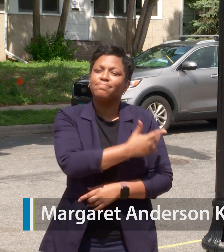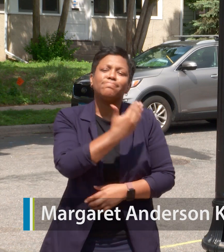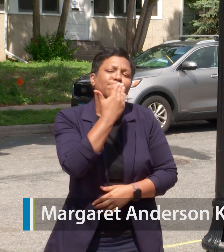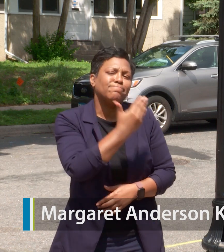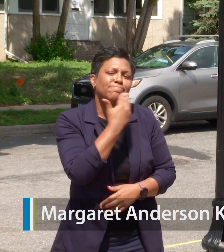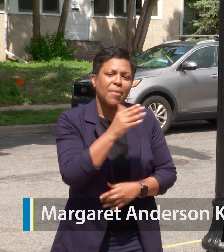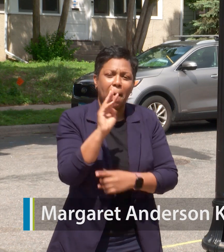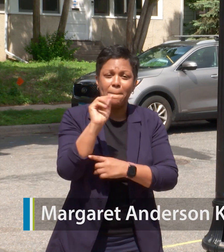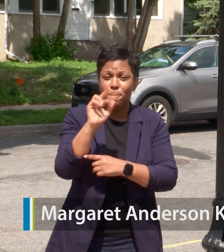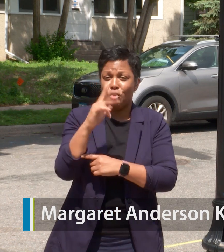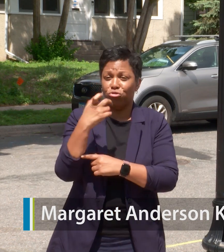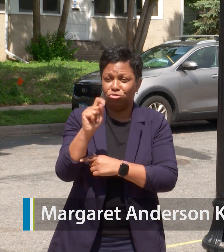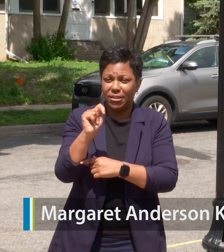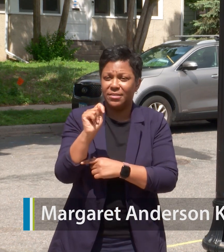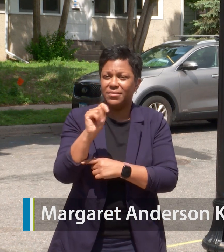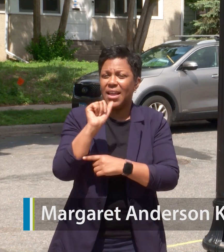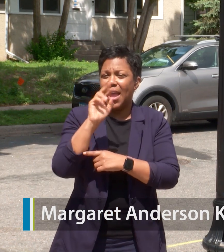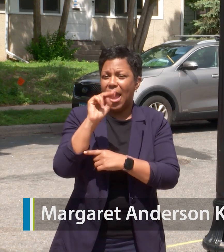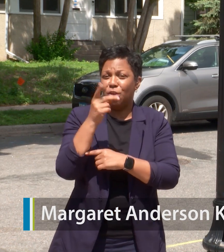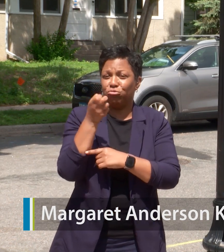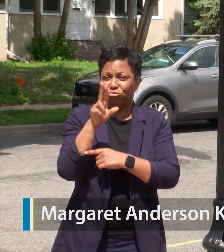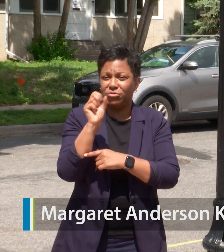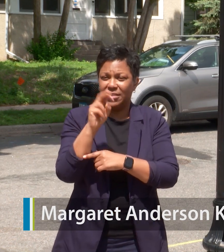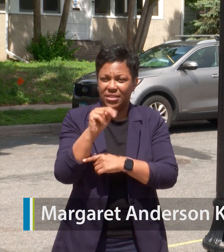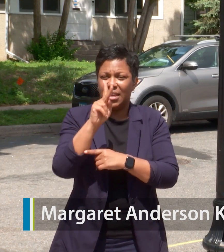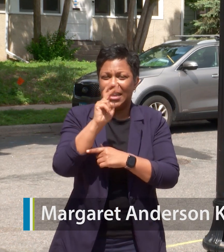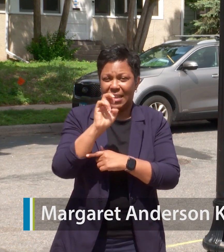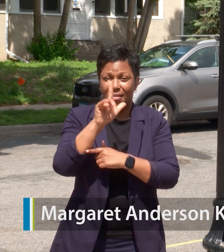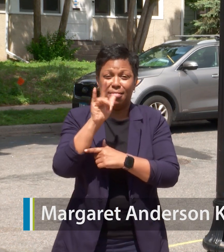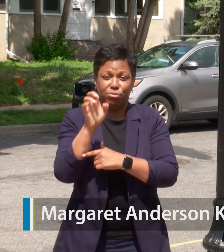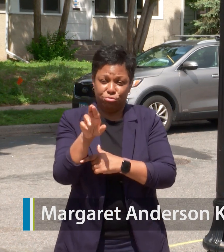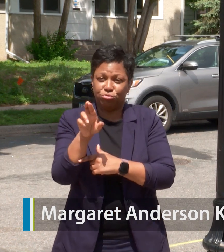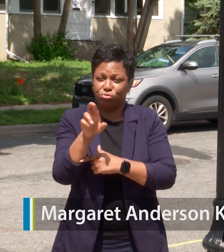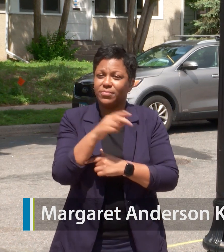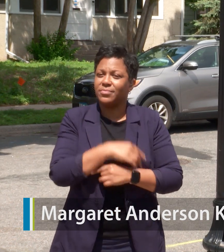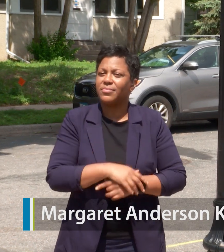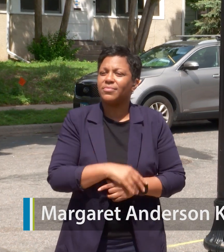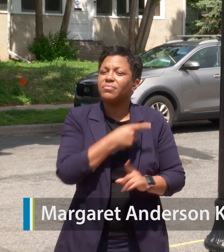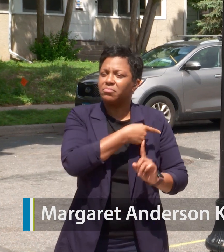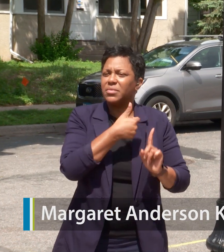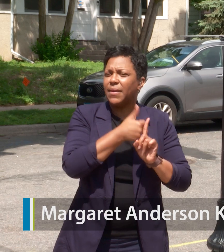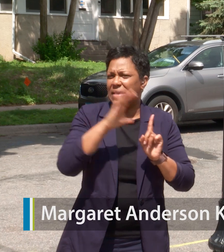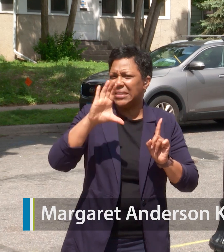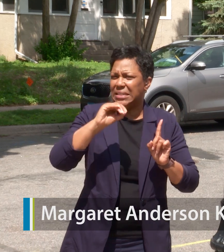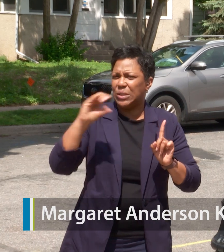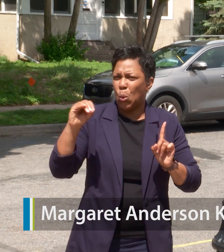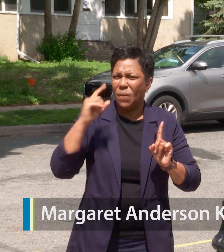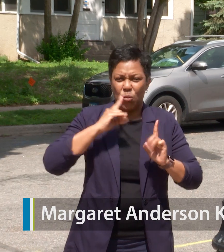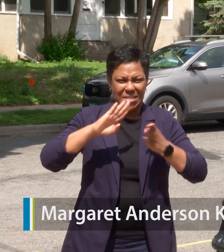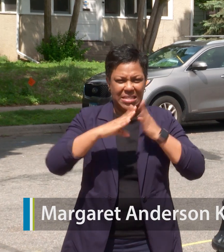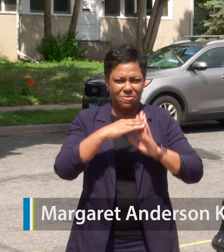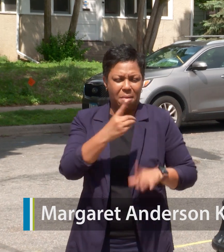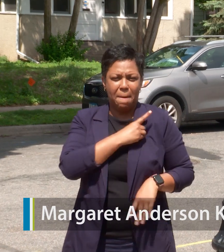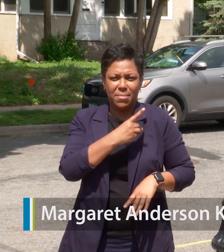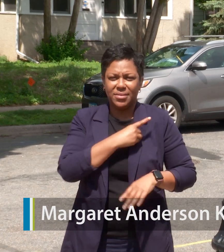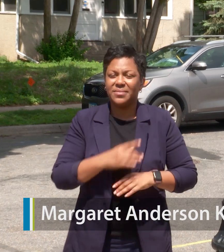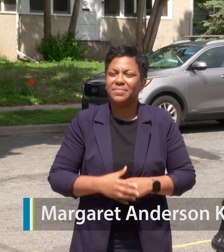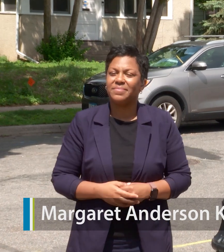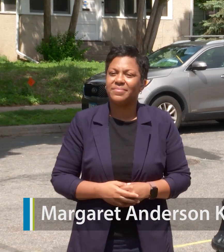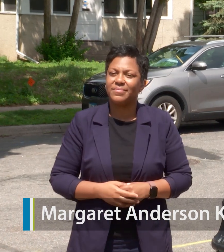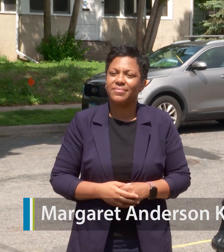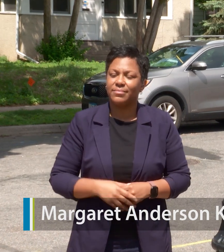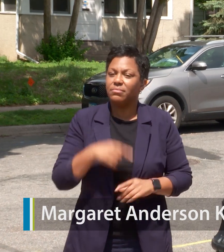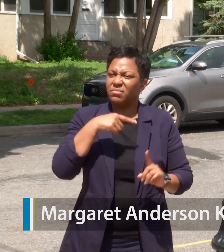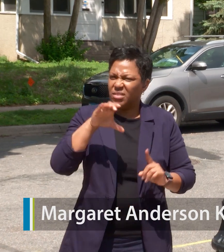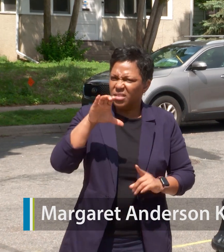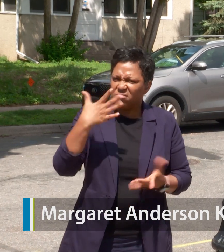City Operations Officer for the City of Minneapolis. This is absolutely a core function of city government, to be able to